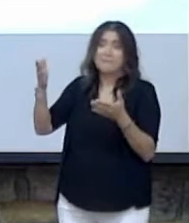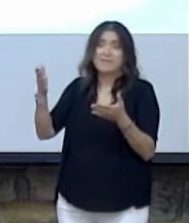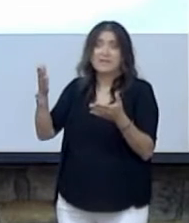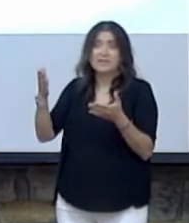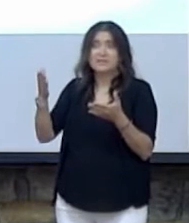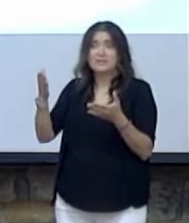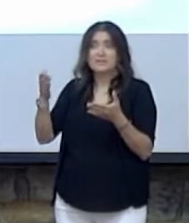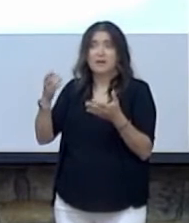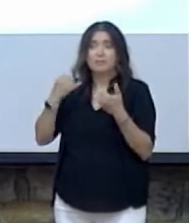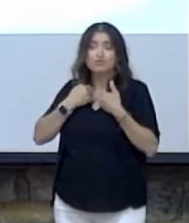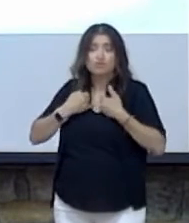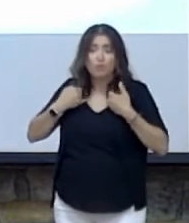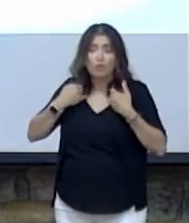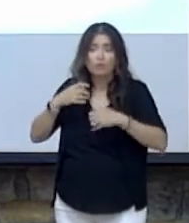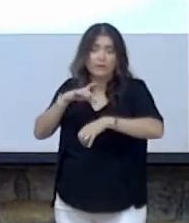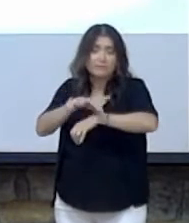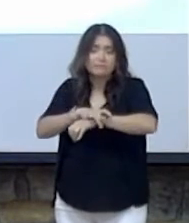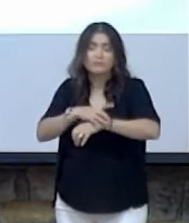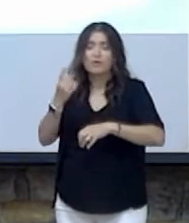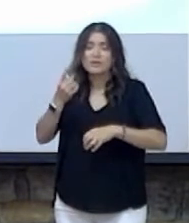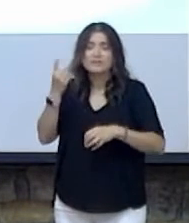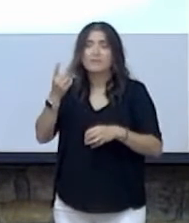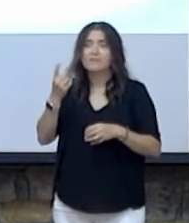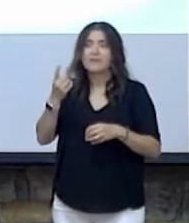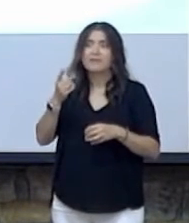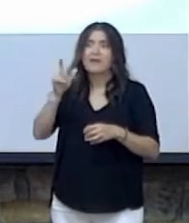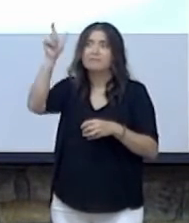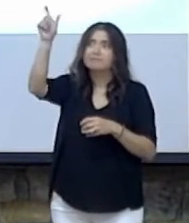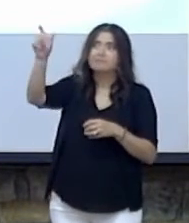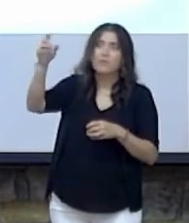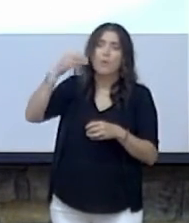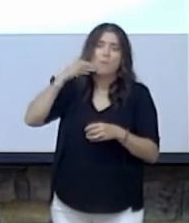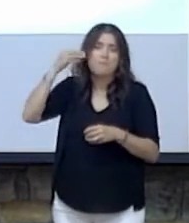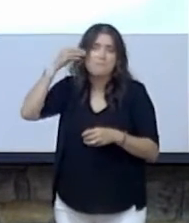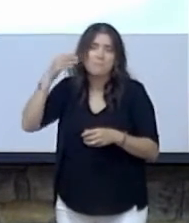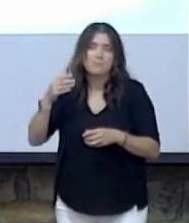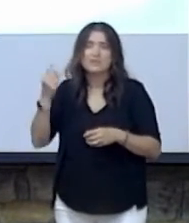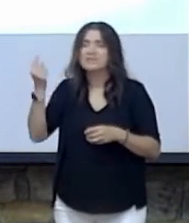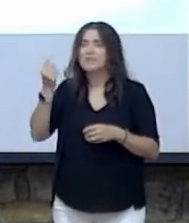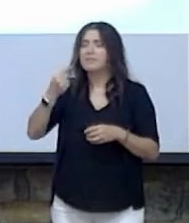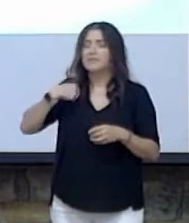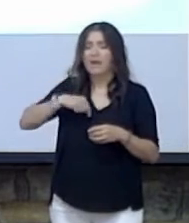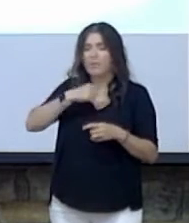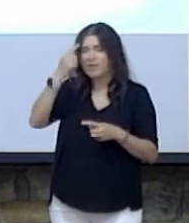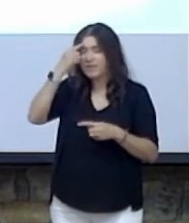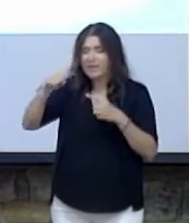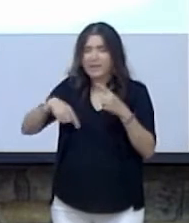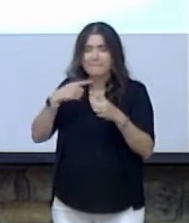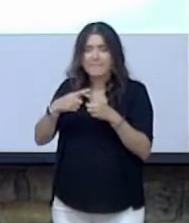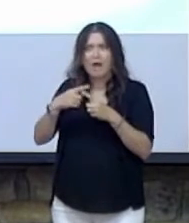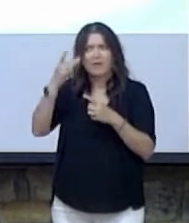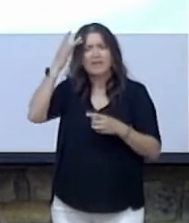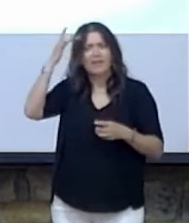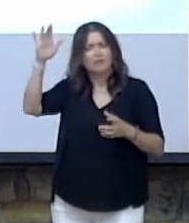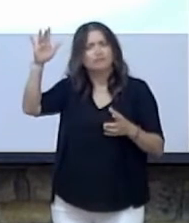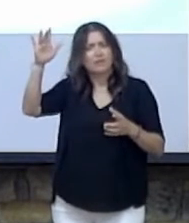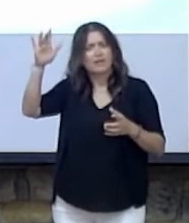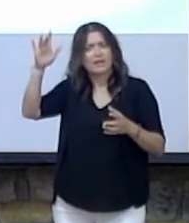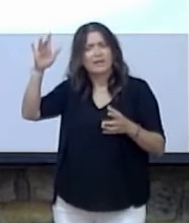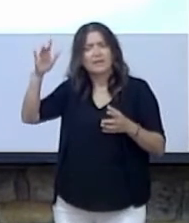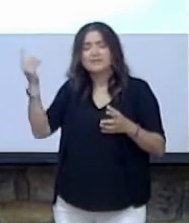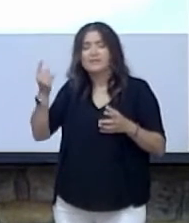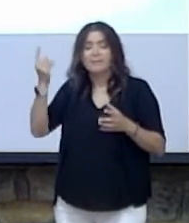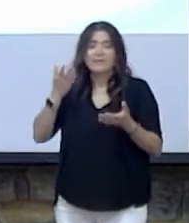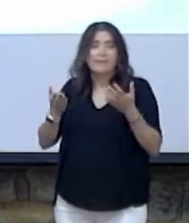of jewelry or something that is maybe hanging in our homes. It's something that we think about intellectually. It's something maybe that